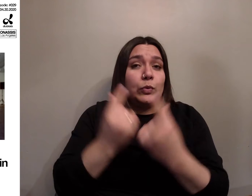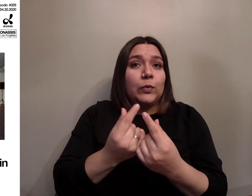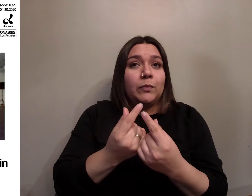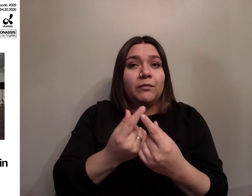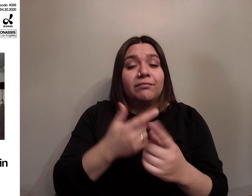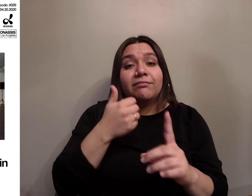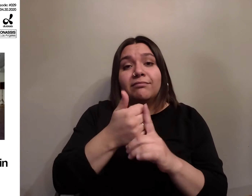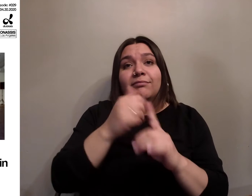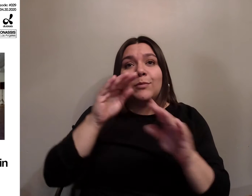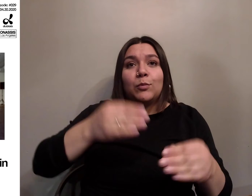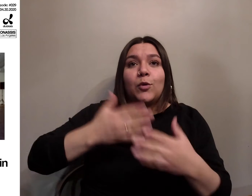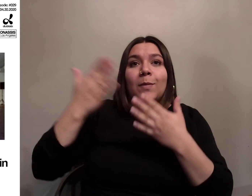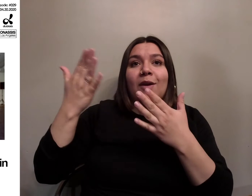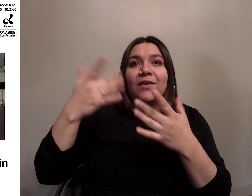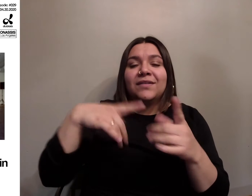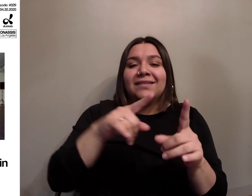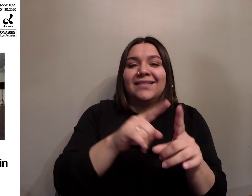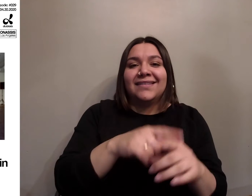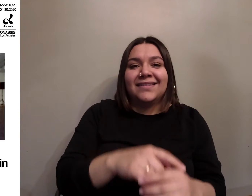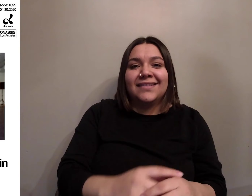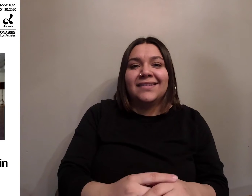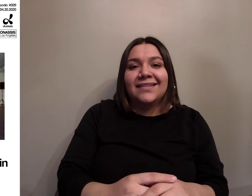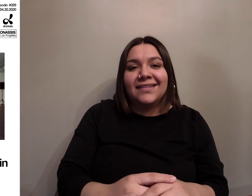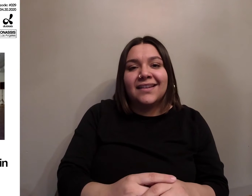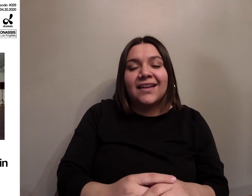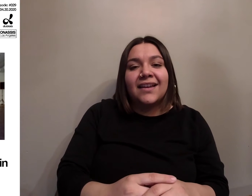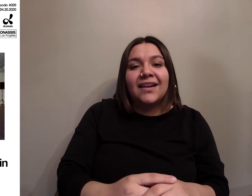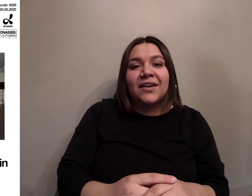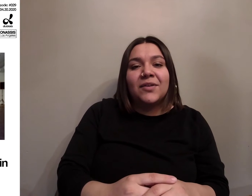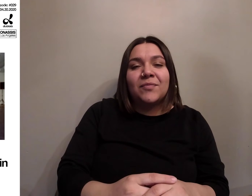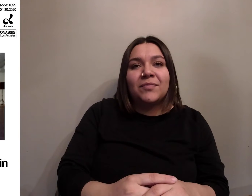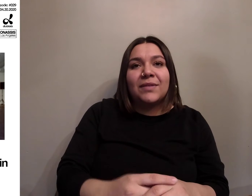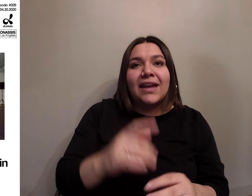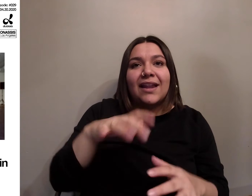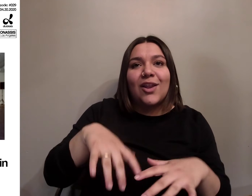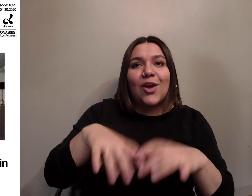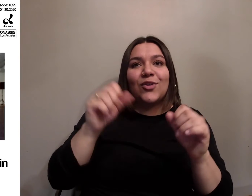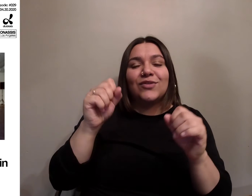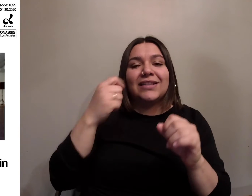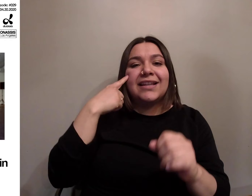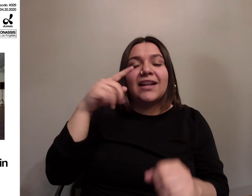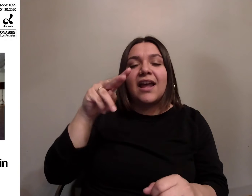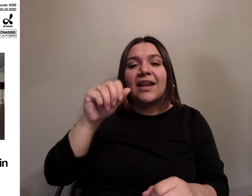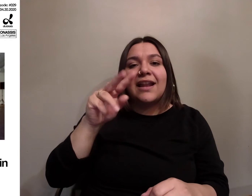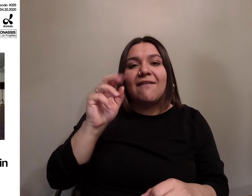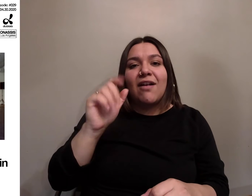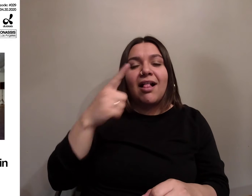I personally joined because I had recently experienced the passing of a family member that was